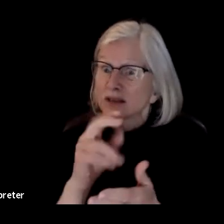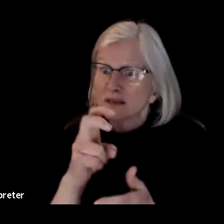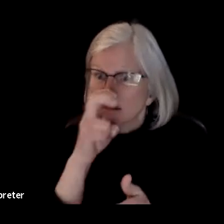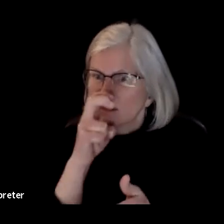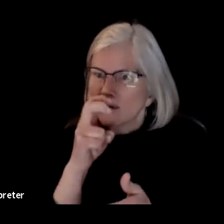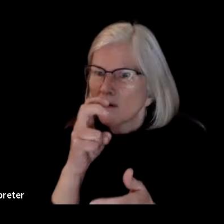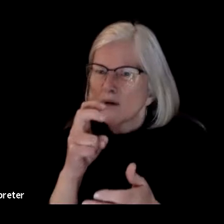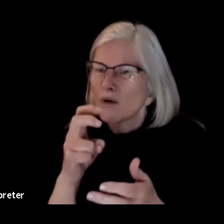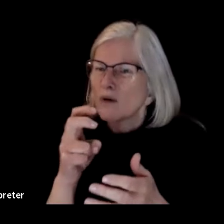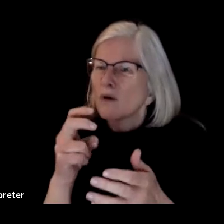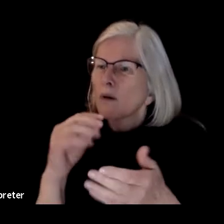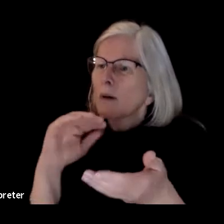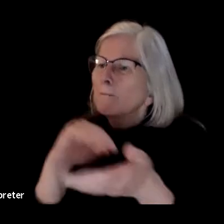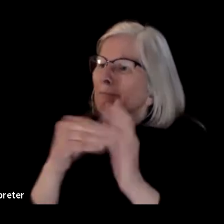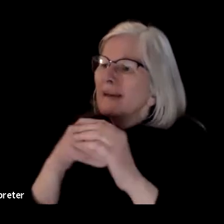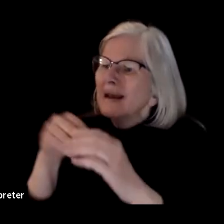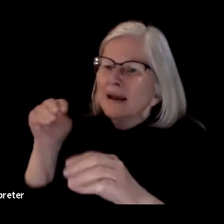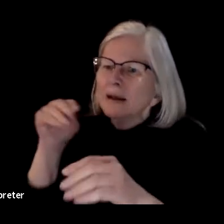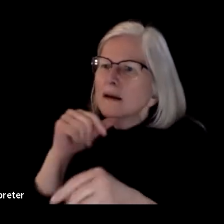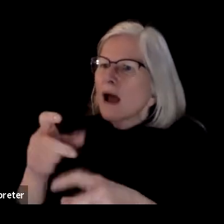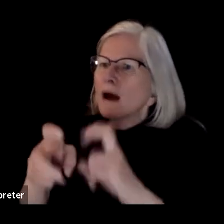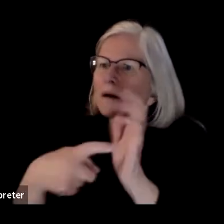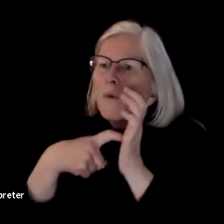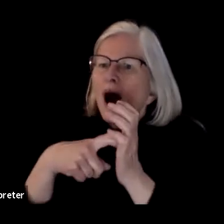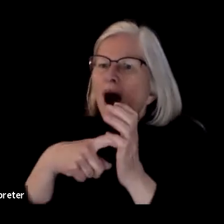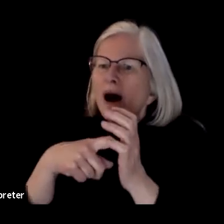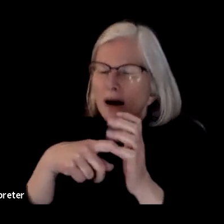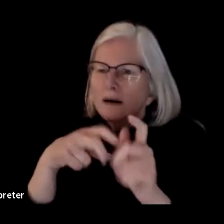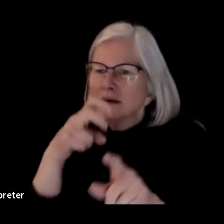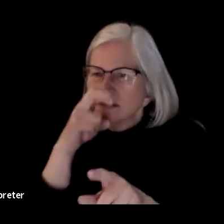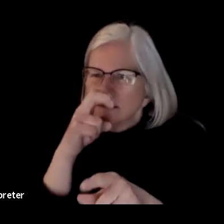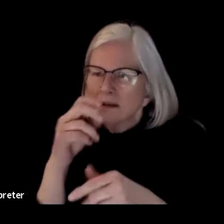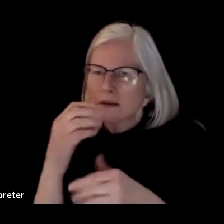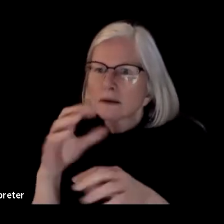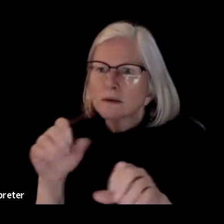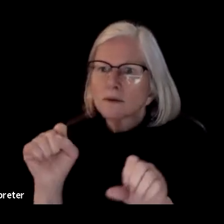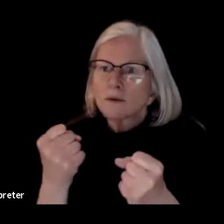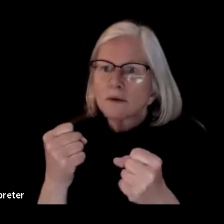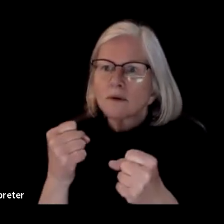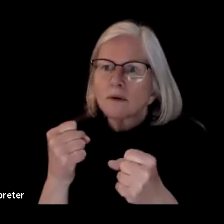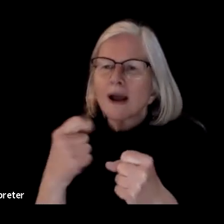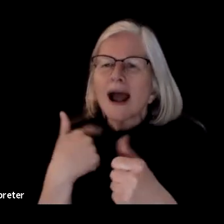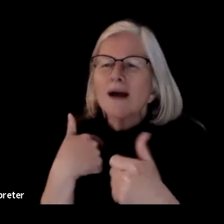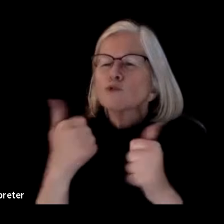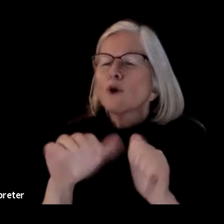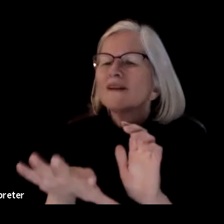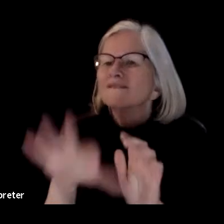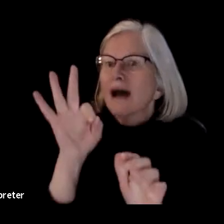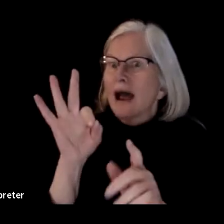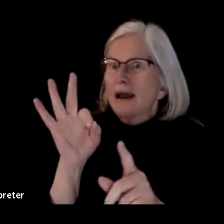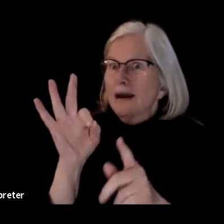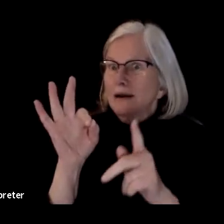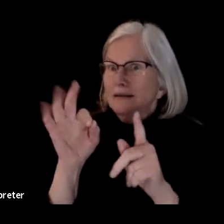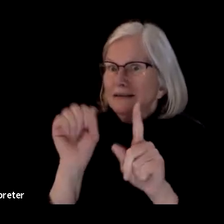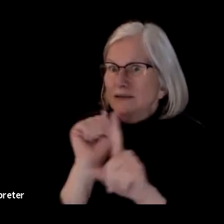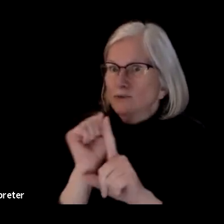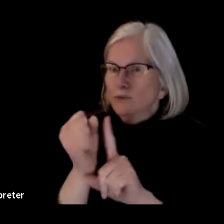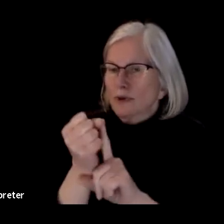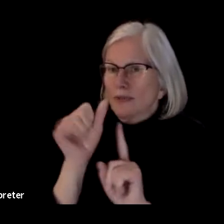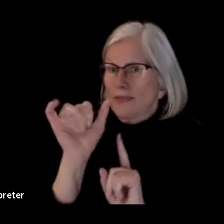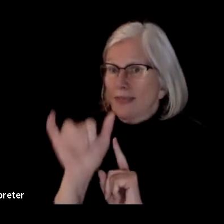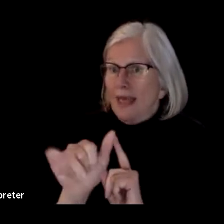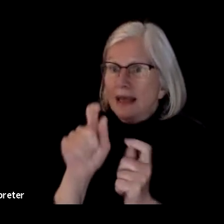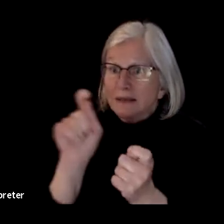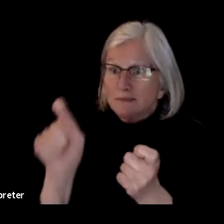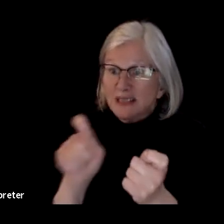Thank you. Well, I think we'll be looking at situations in which we think that particular populations may not